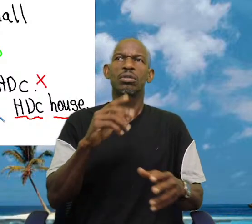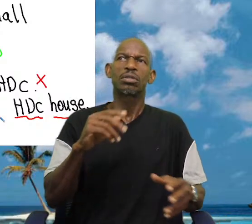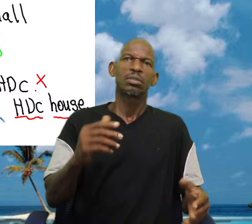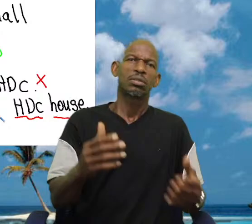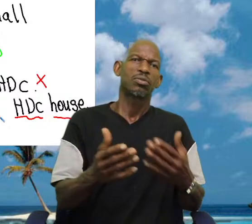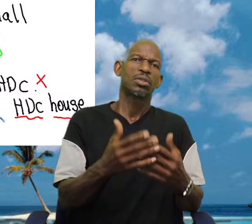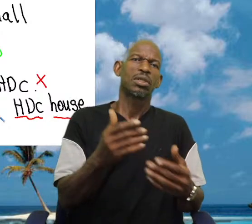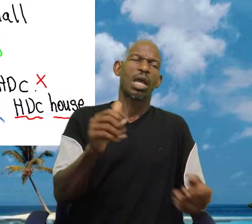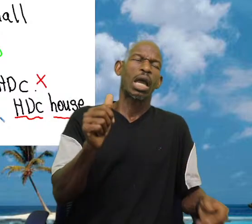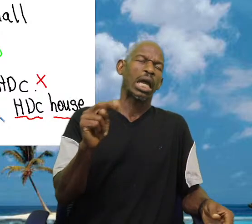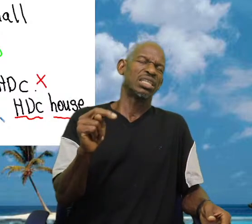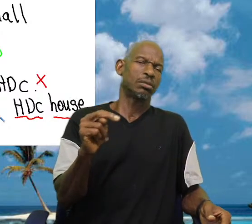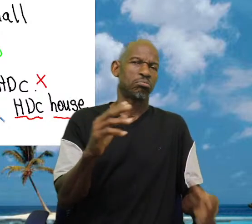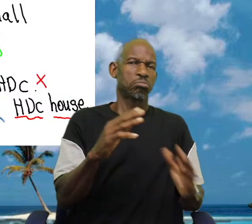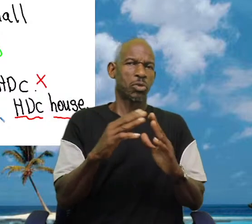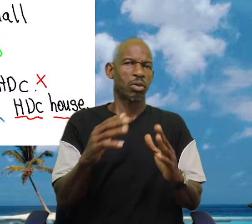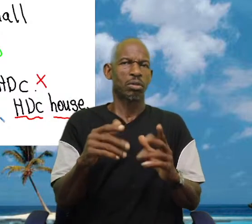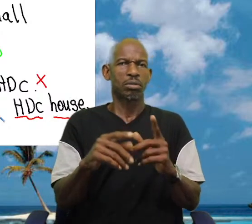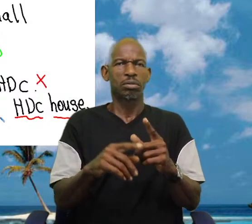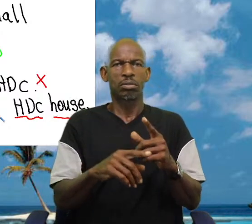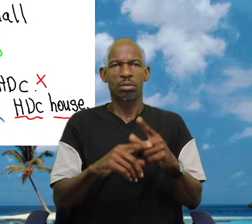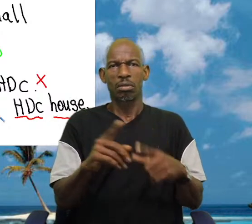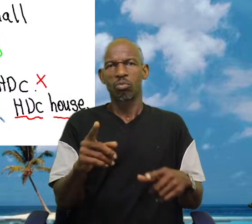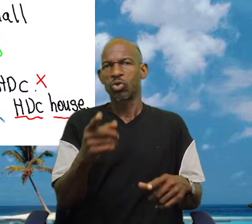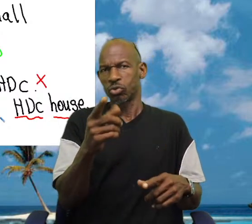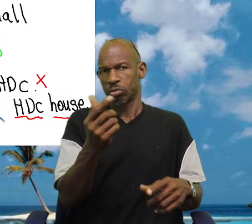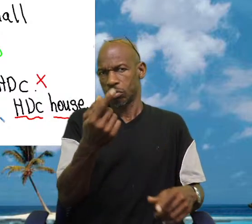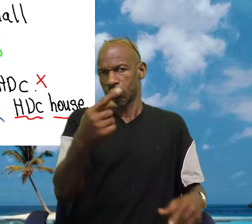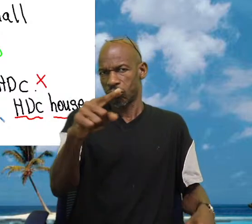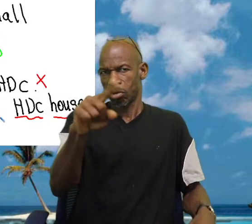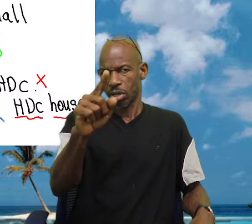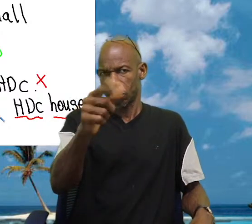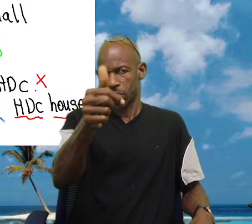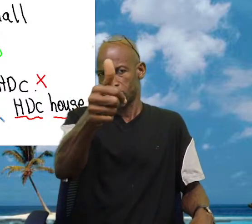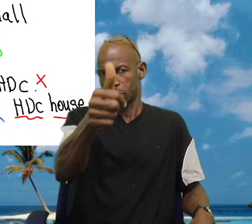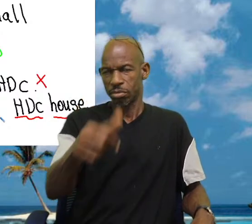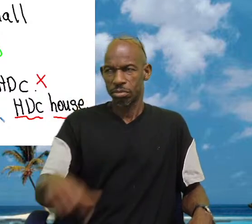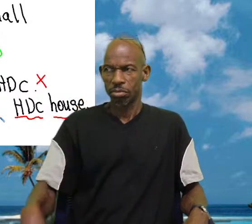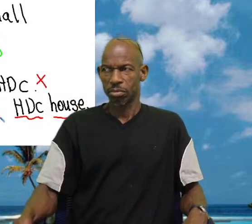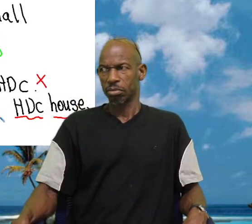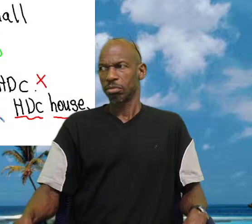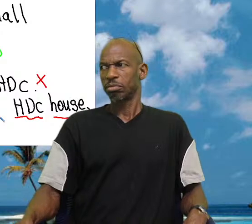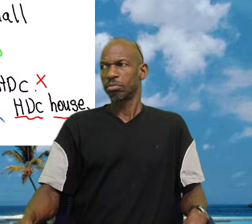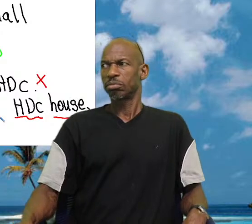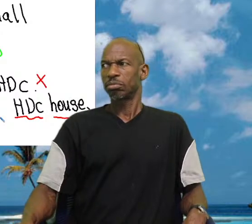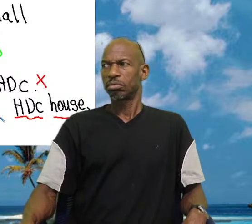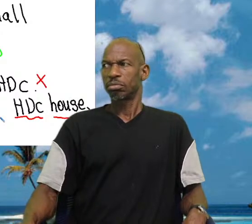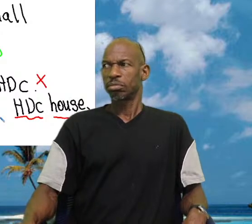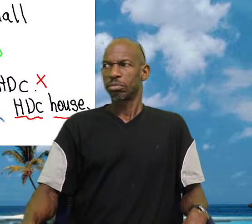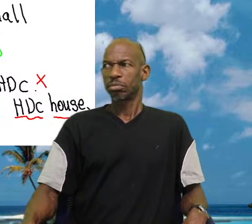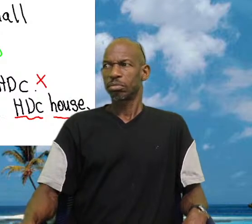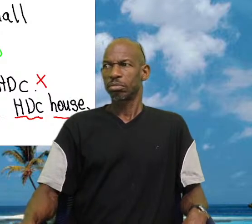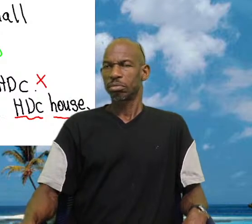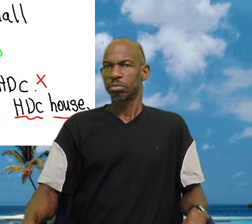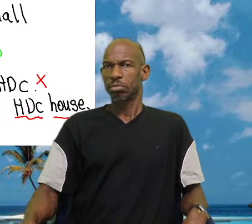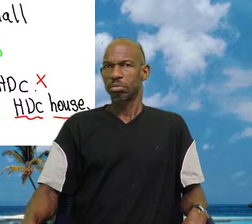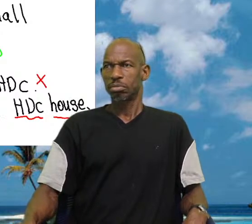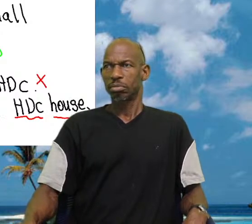easier to say an than a because of the sound of the H. Okay?